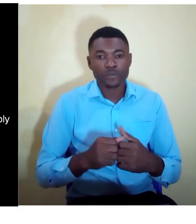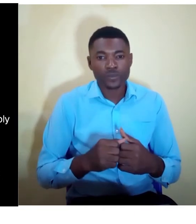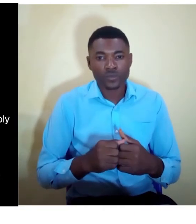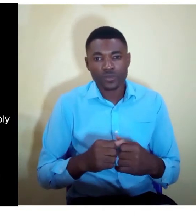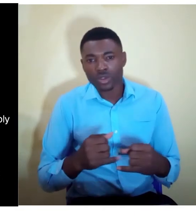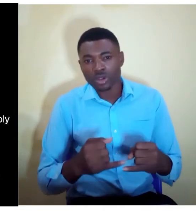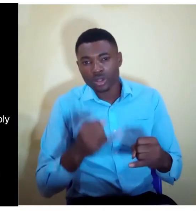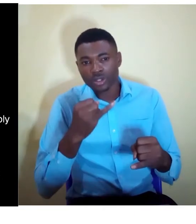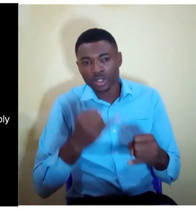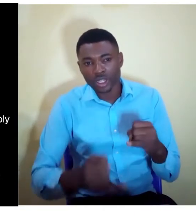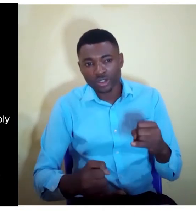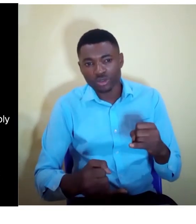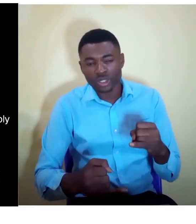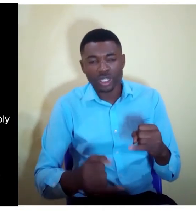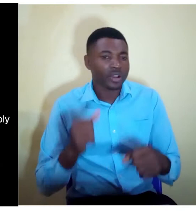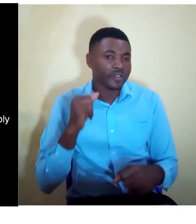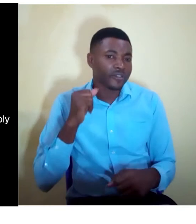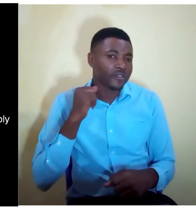Lastly,